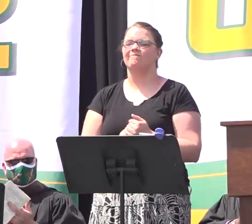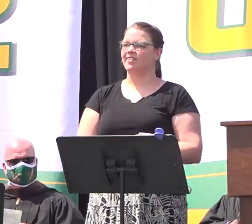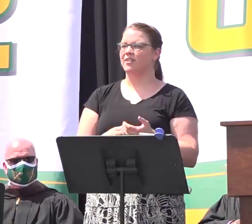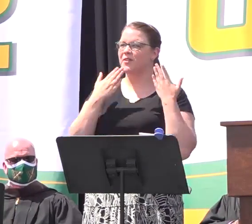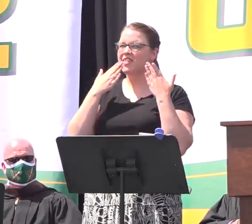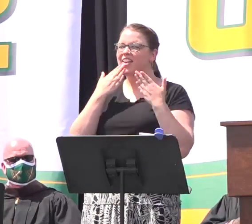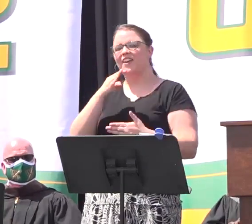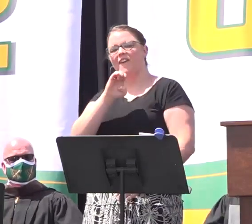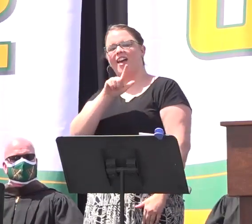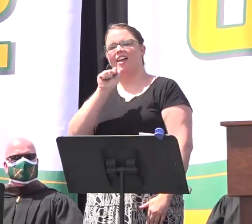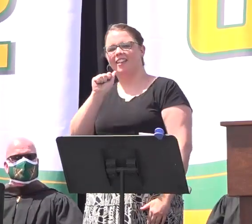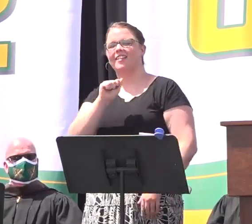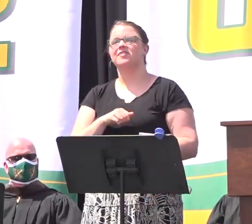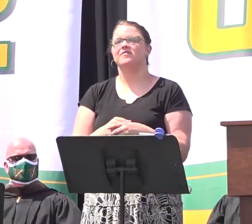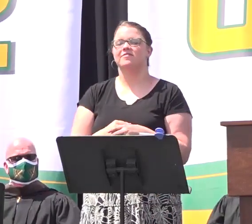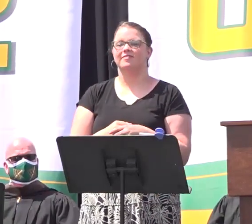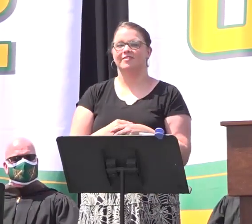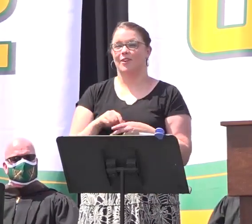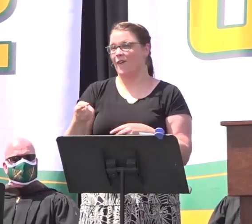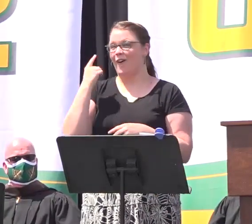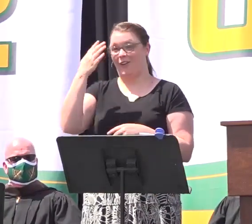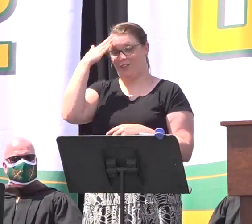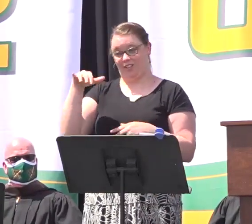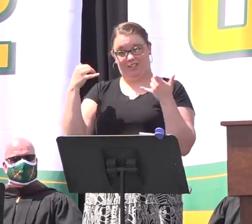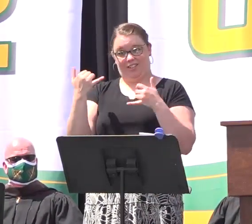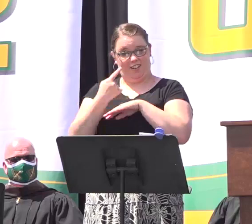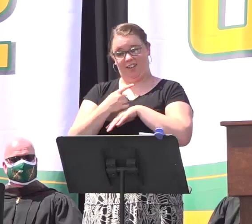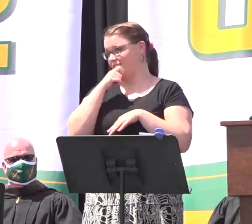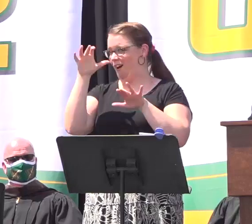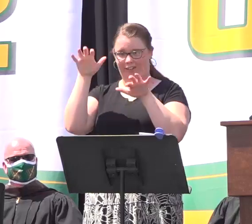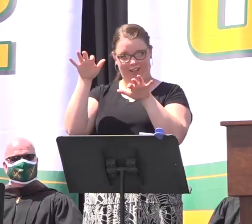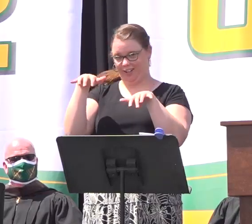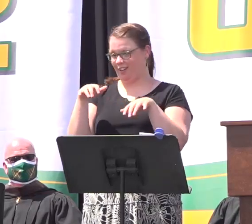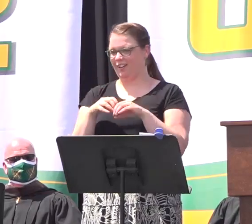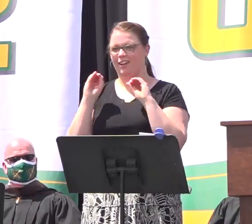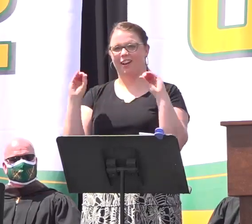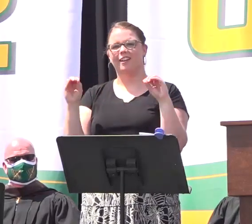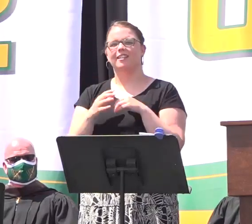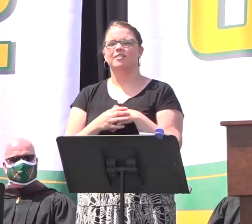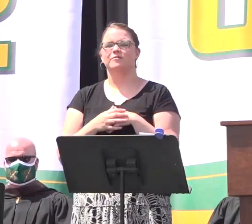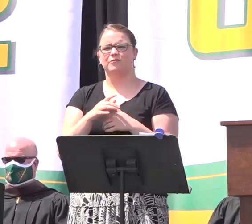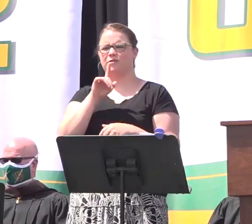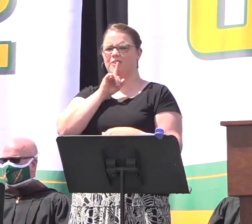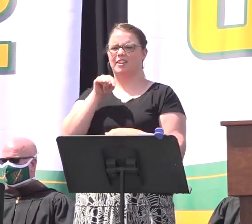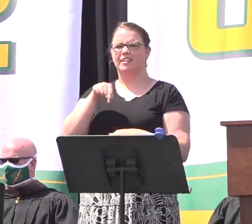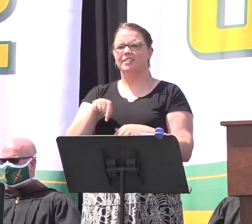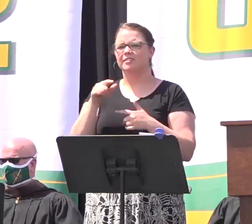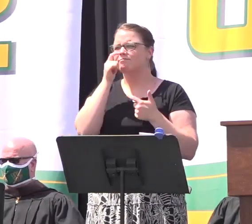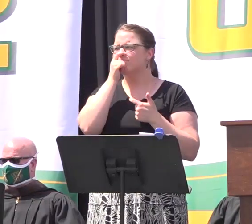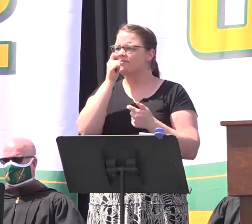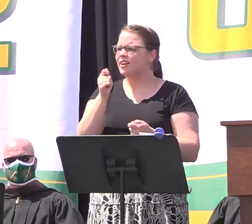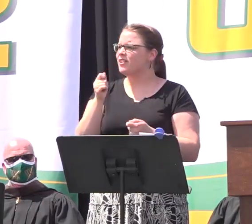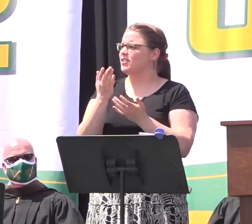Thank you, Ella Kitchens. One thing for sure, it's not raining today. This is really very interesting. I was looking at y'all as